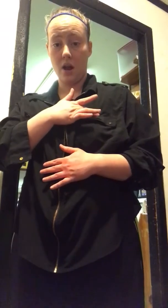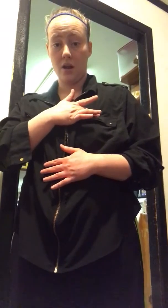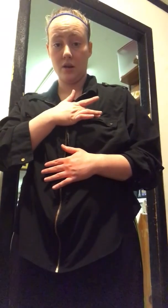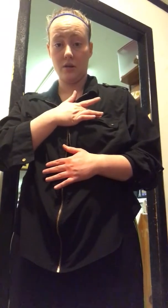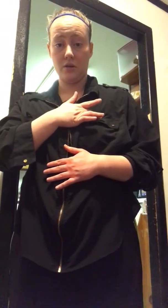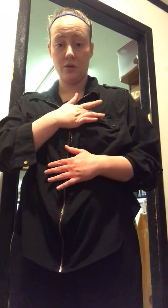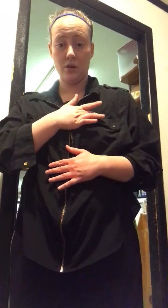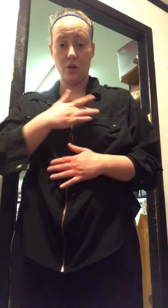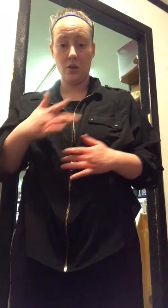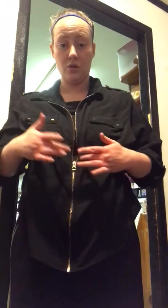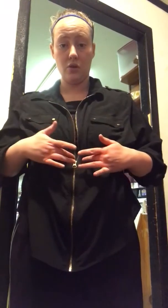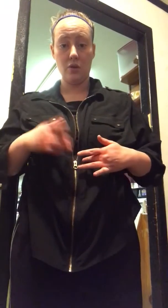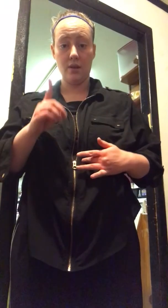diaphragm.